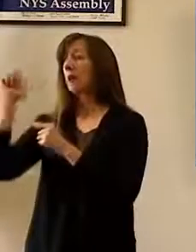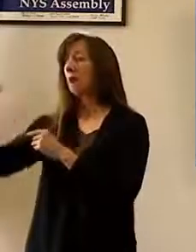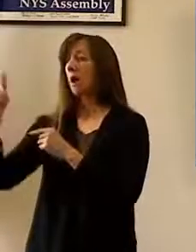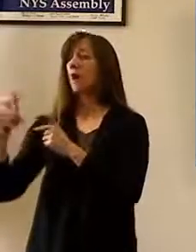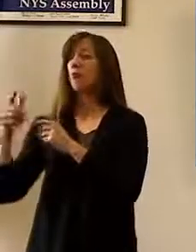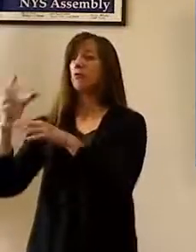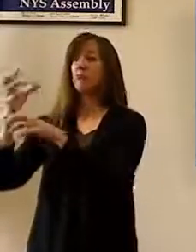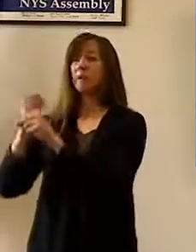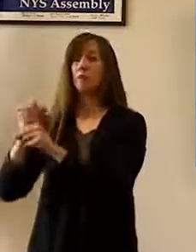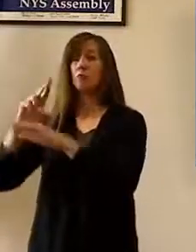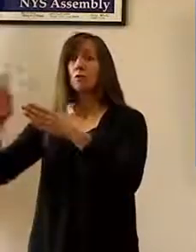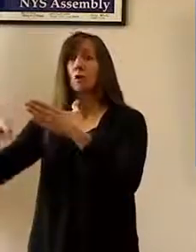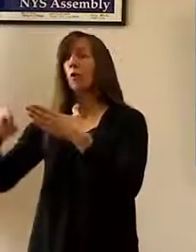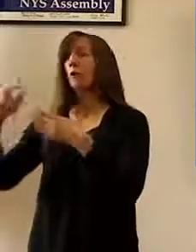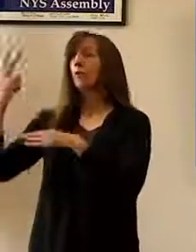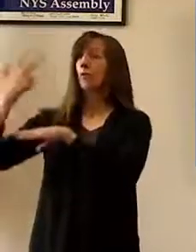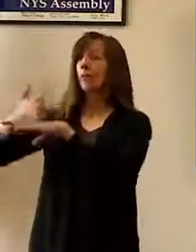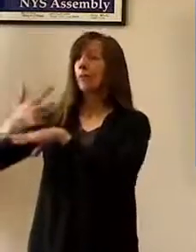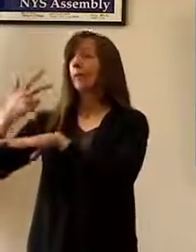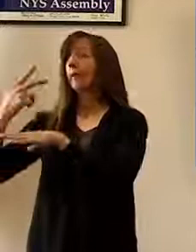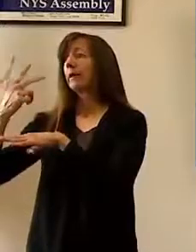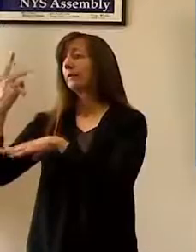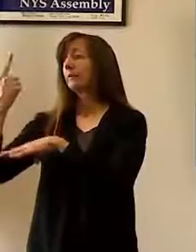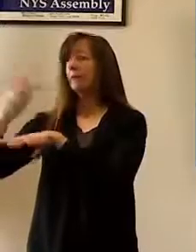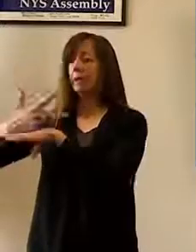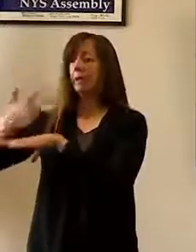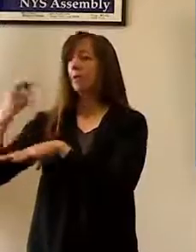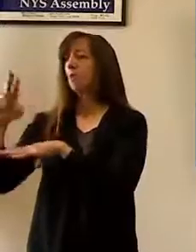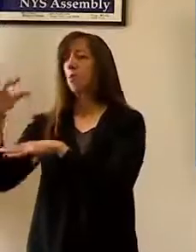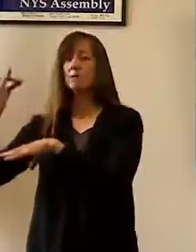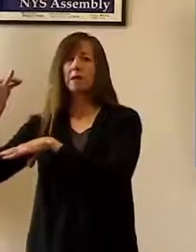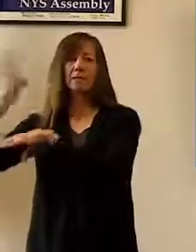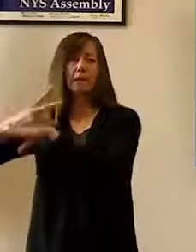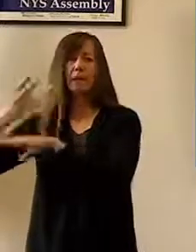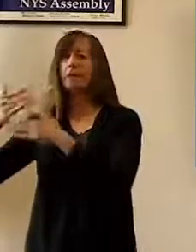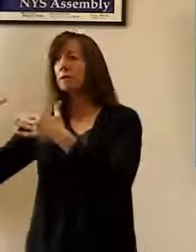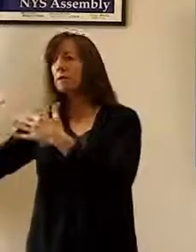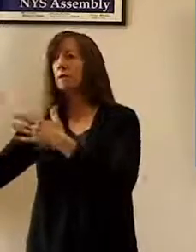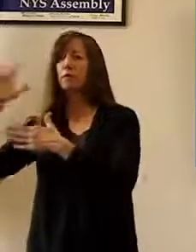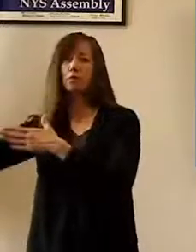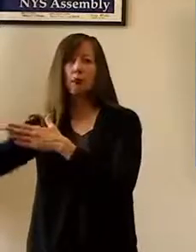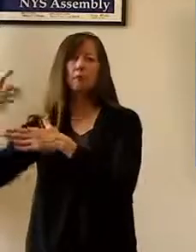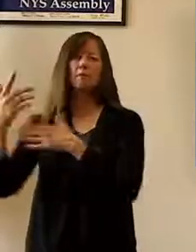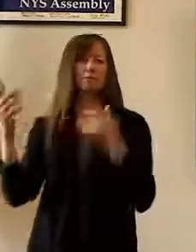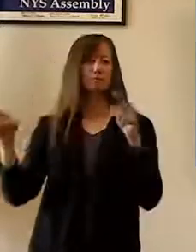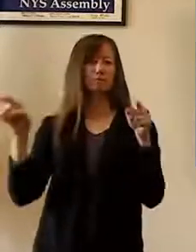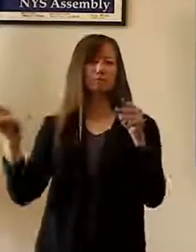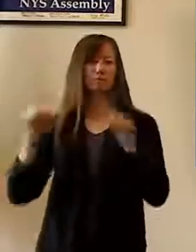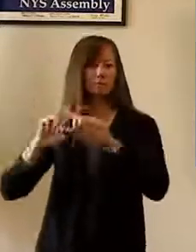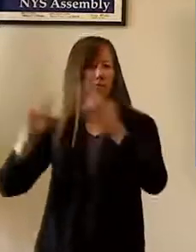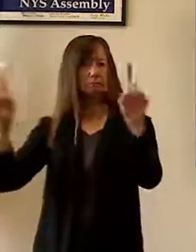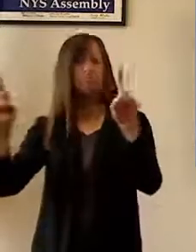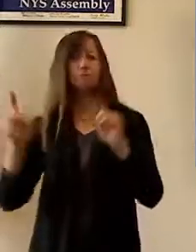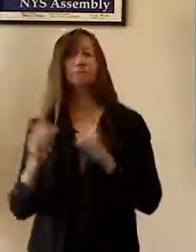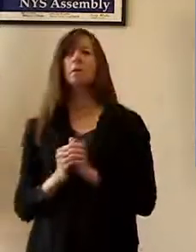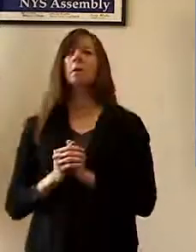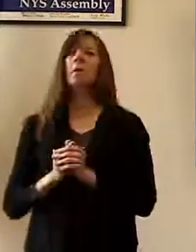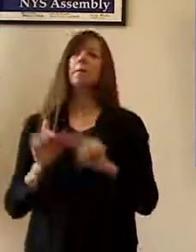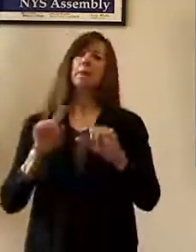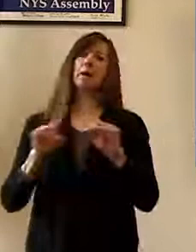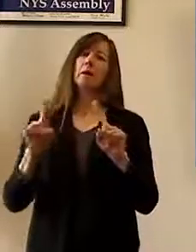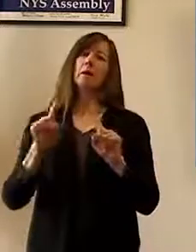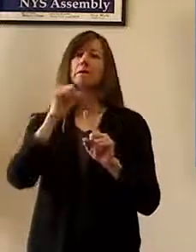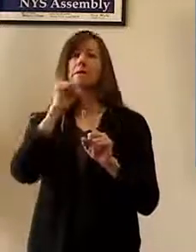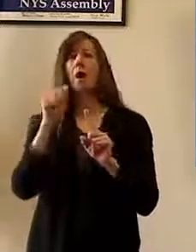days. So we use this as a measurement tool. It's not to diminish the value of the positivity rate, but it's to explain